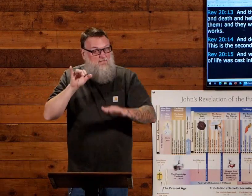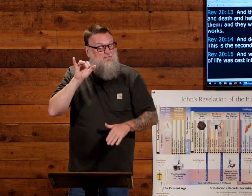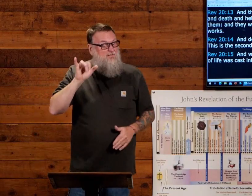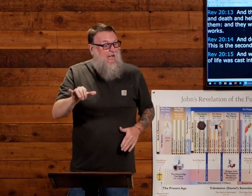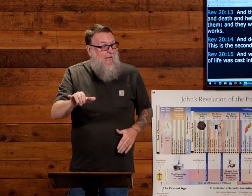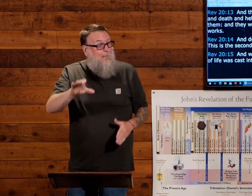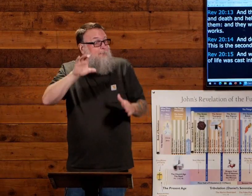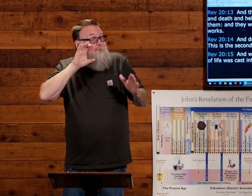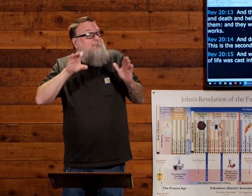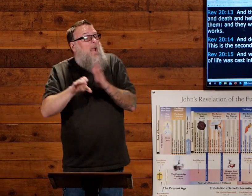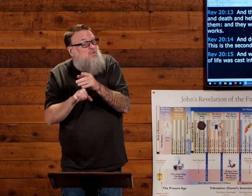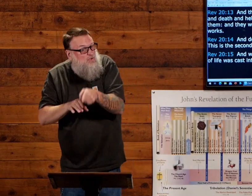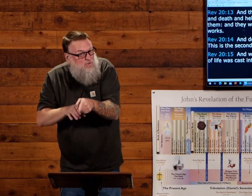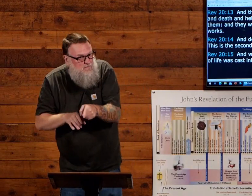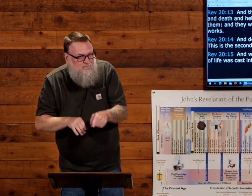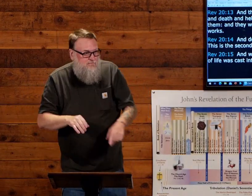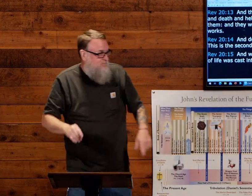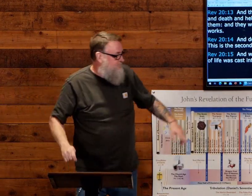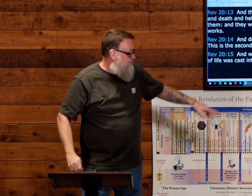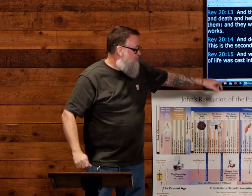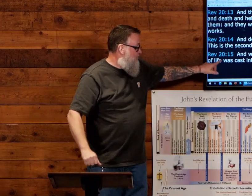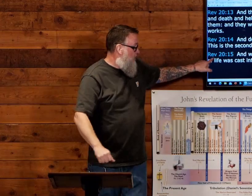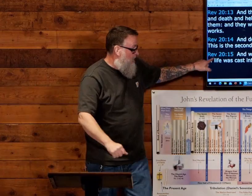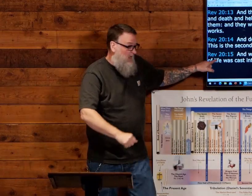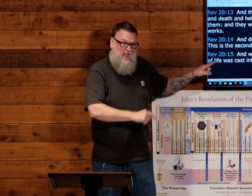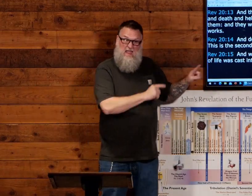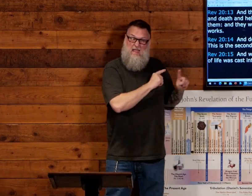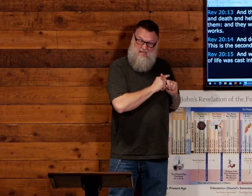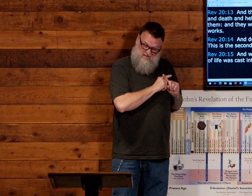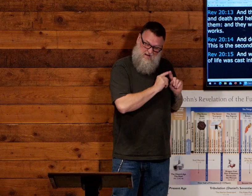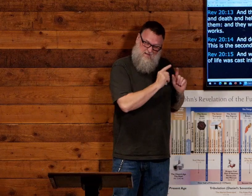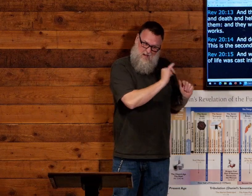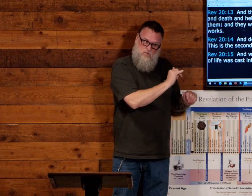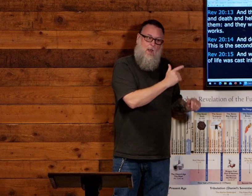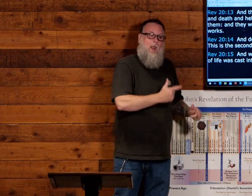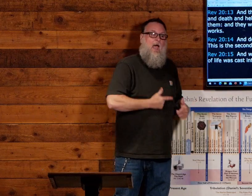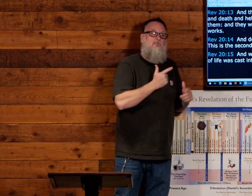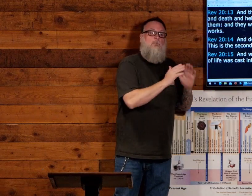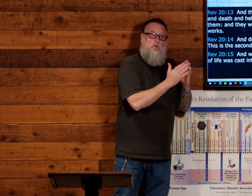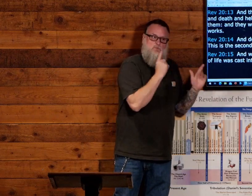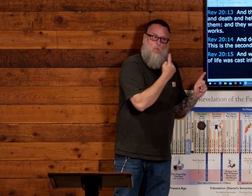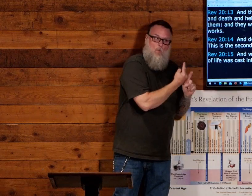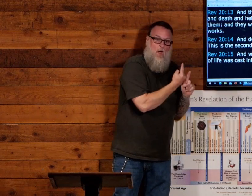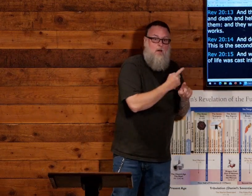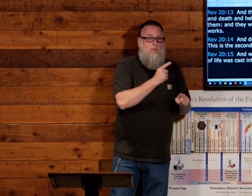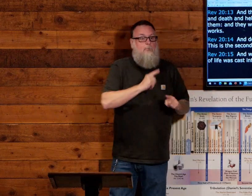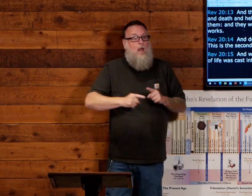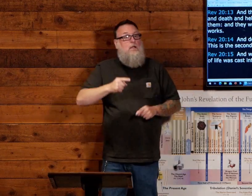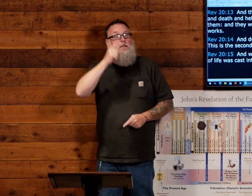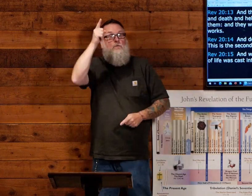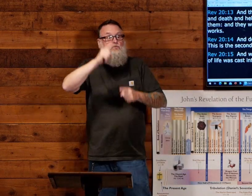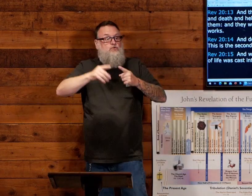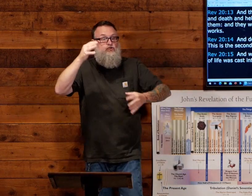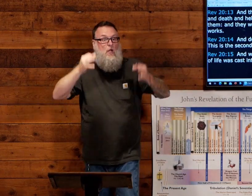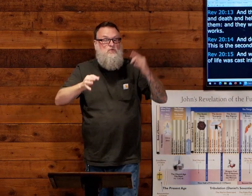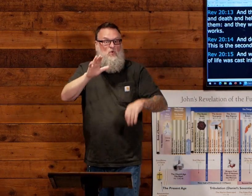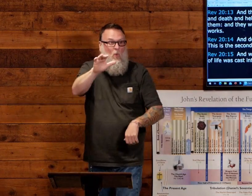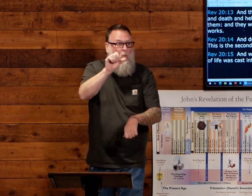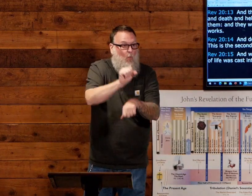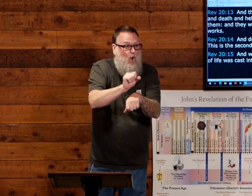Oh, it's like molten metal. When you melt molten metal and you skim off the dross and the impurities of things, when